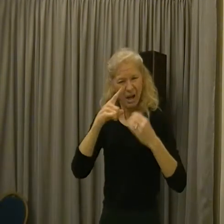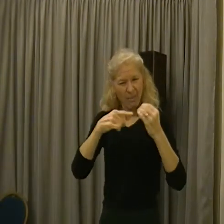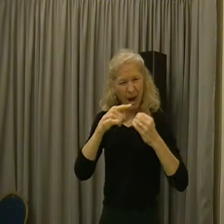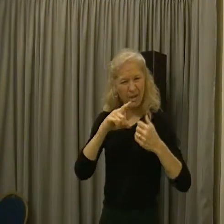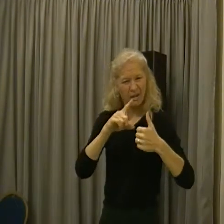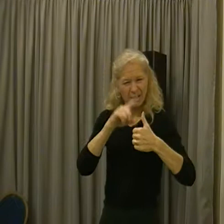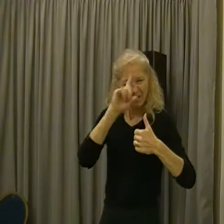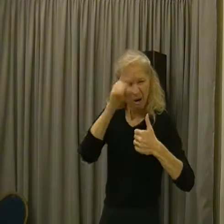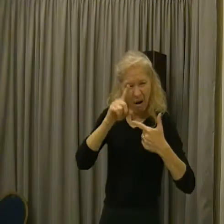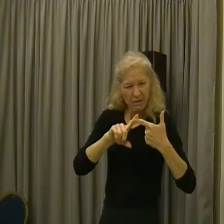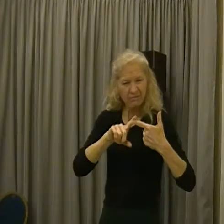It's interesting, that word knoweth.